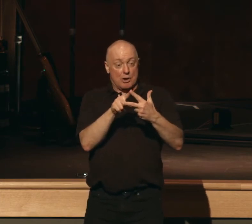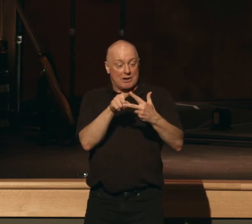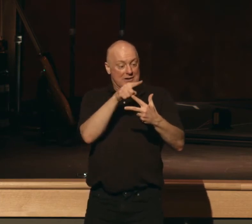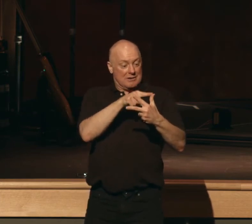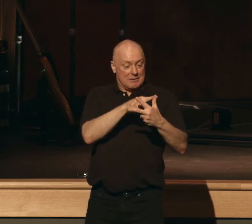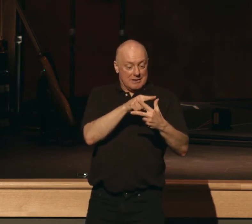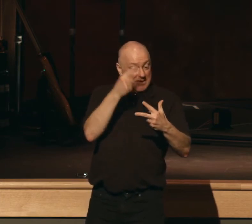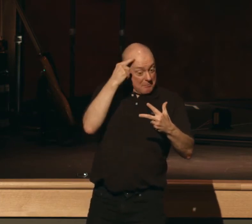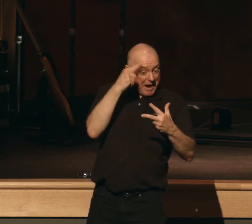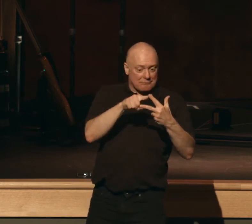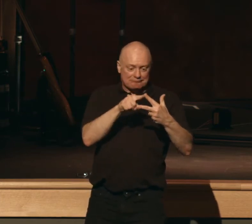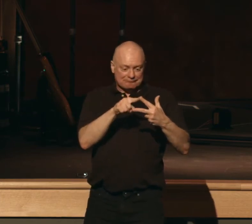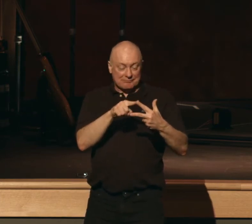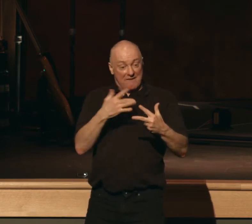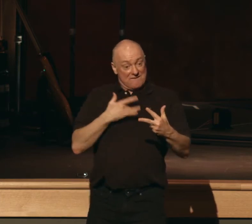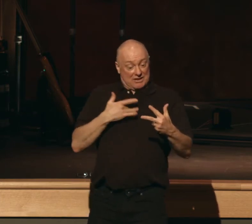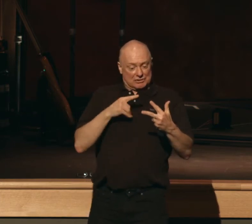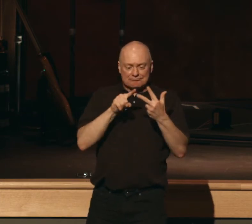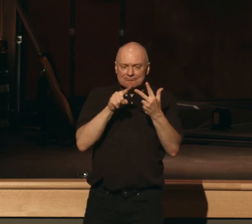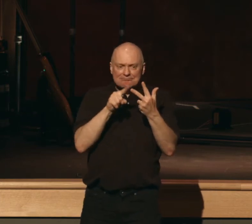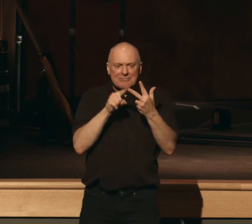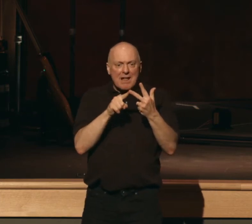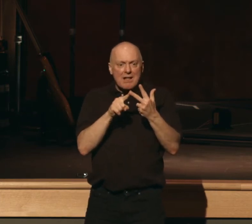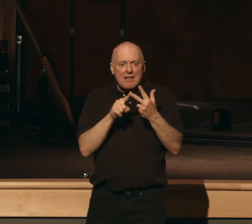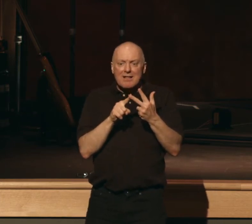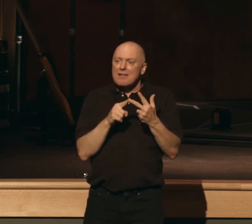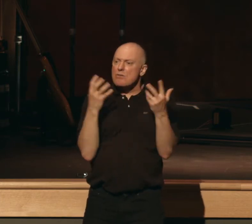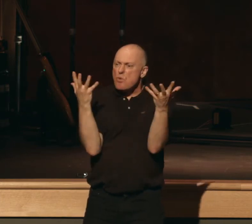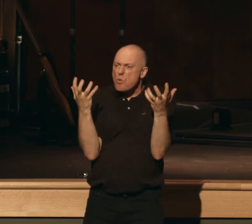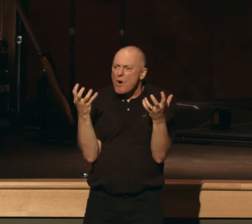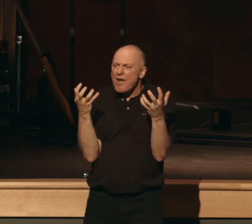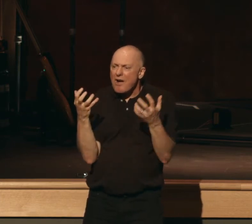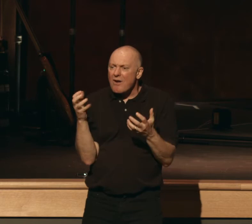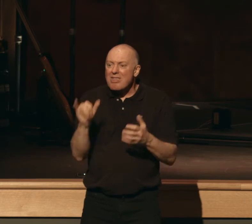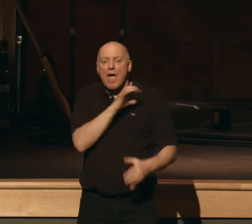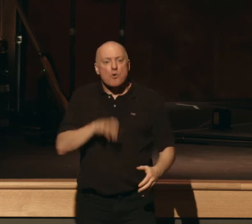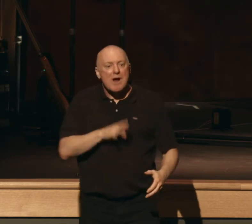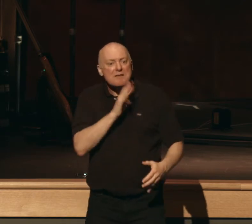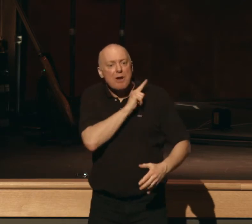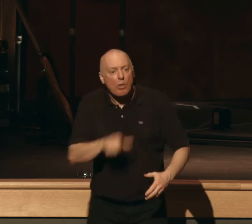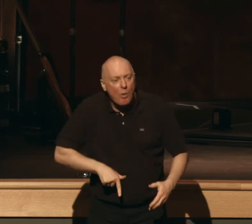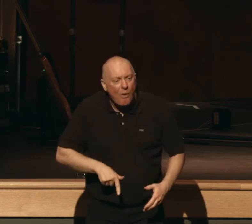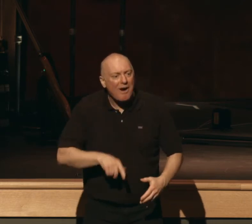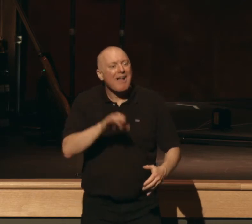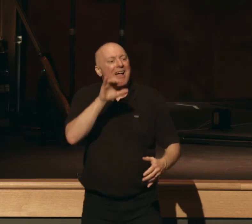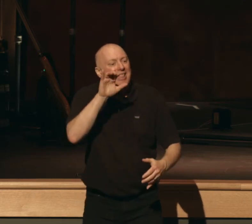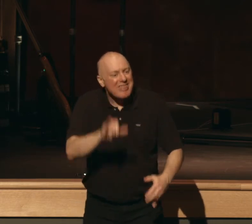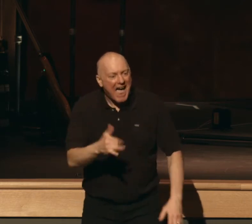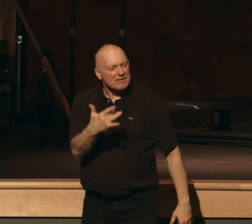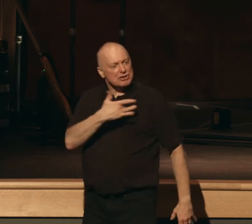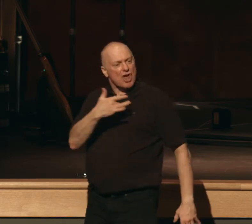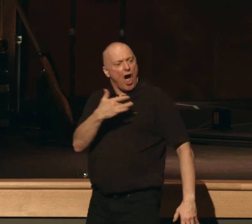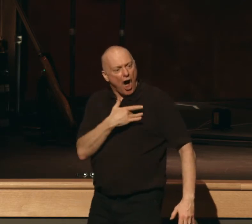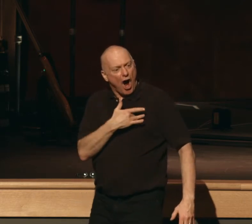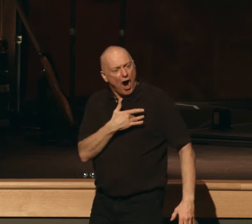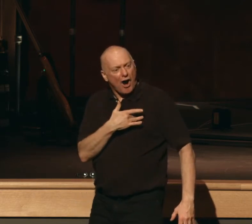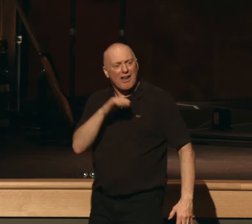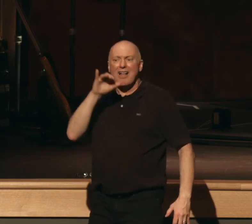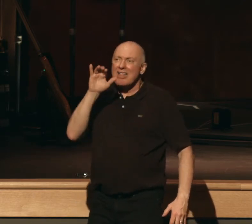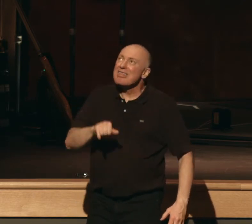would be Lord. And in the will, Christ would be Lord, because this is the heart that